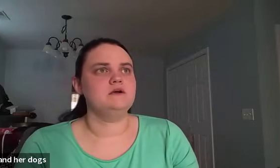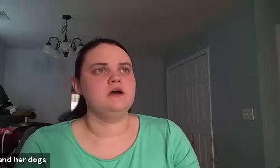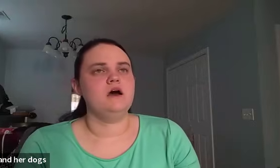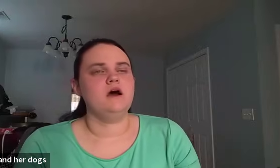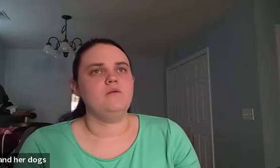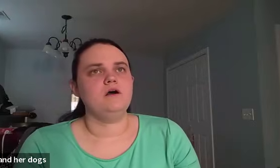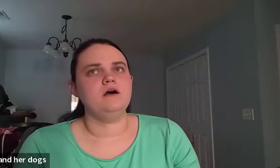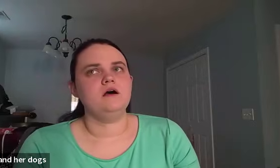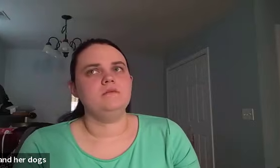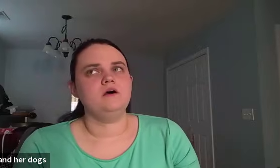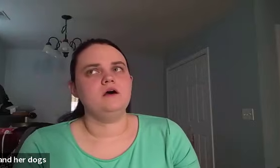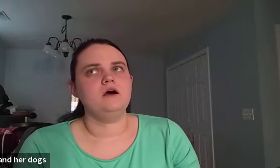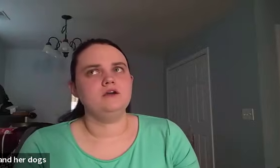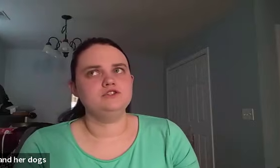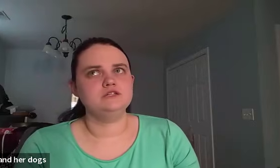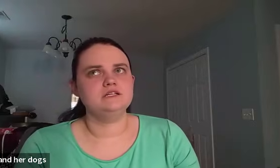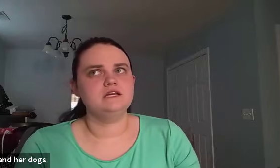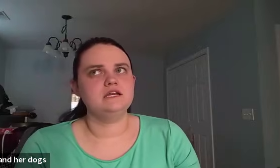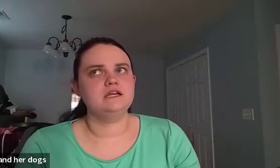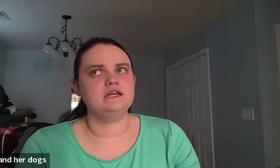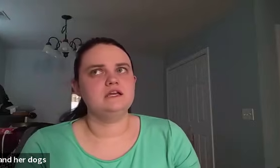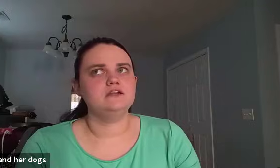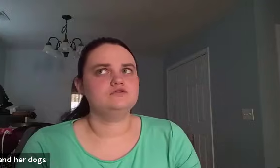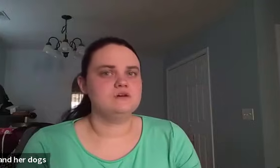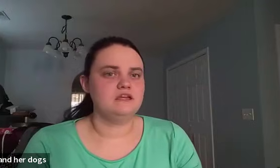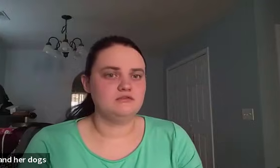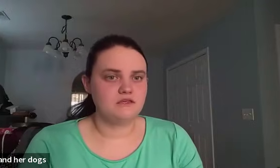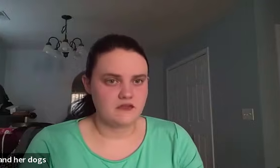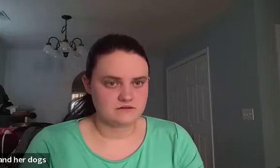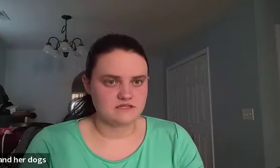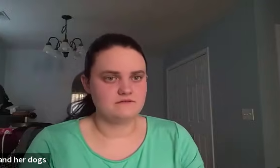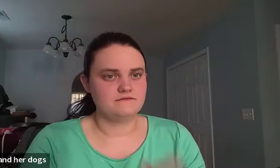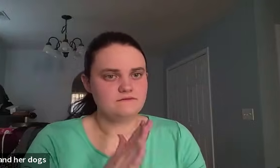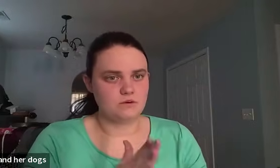see, 123,000